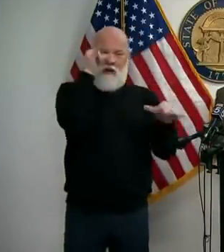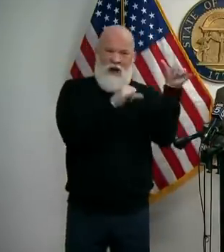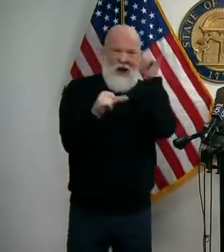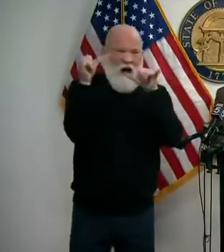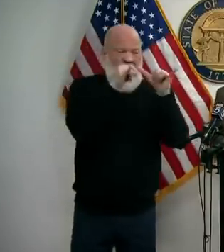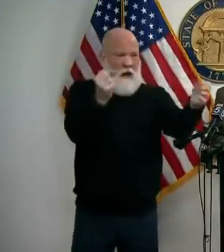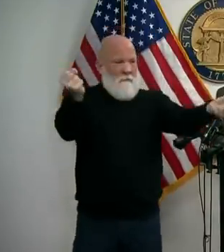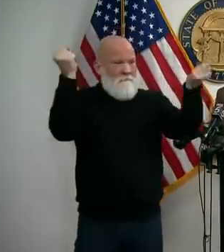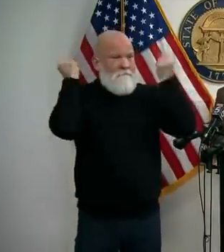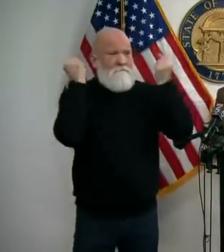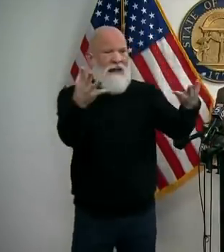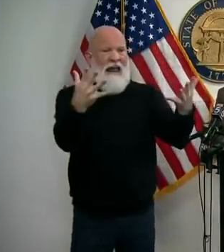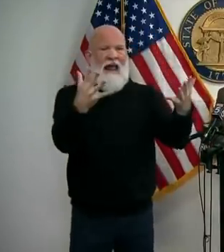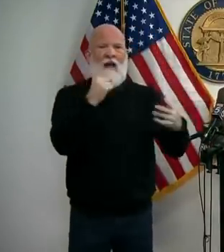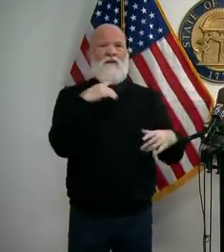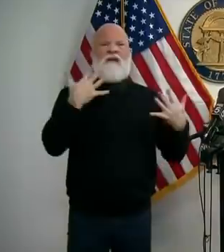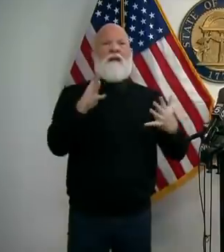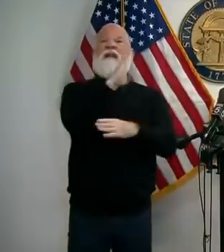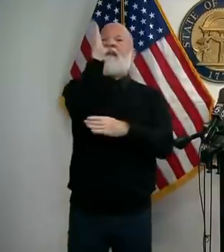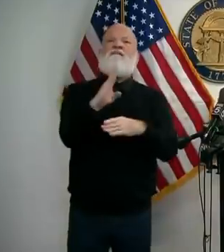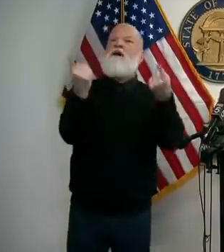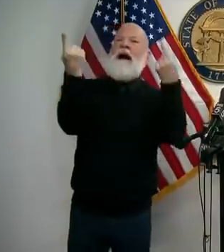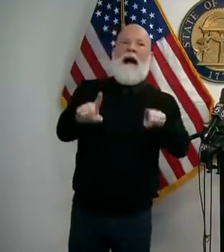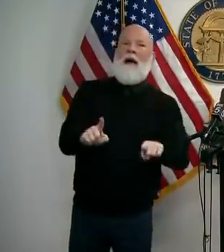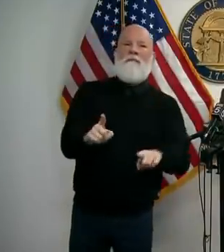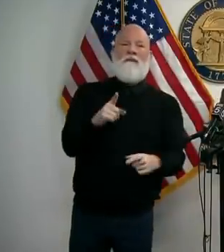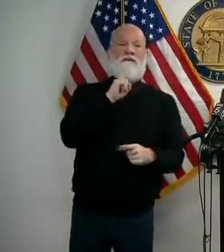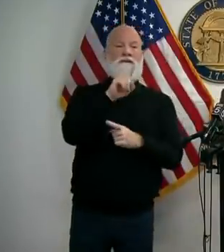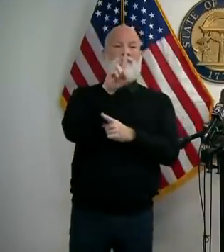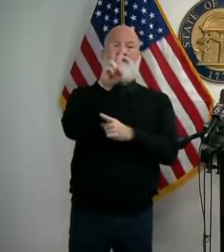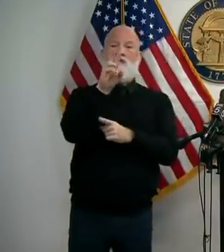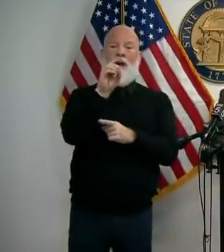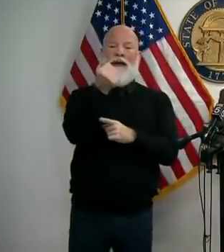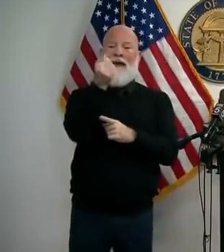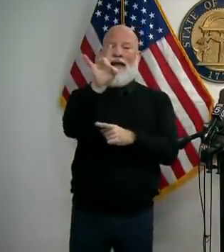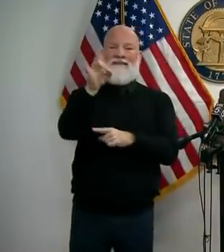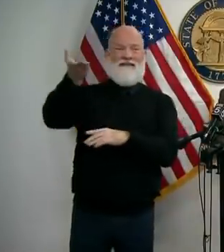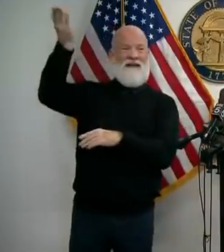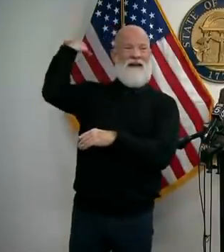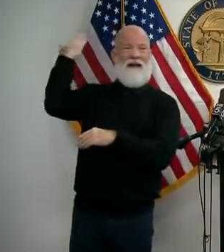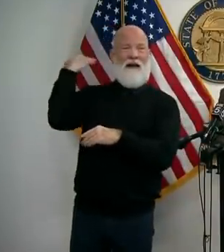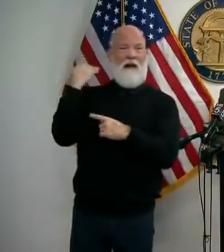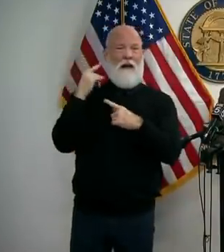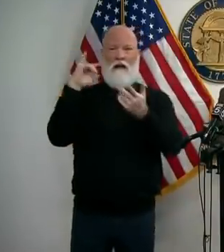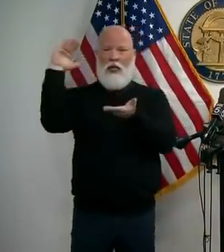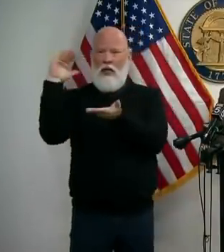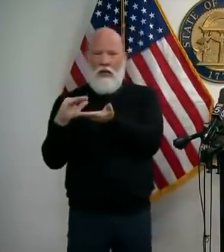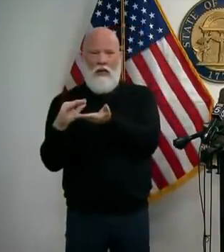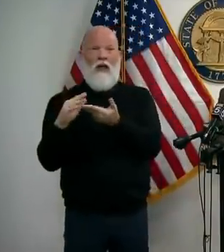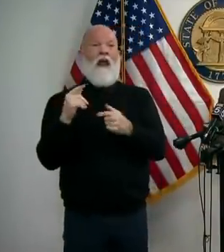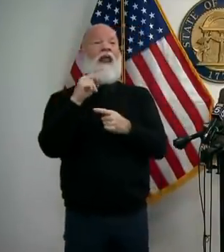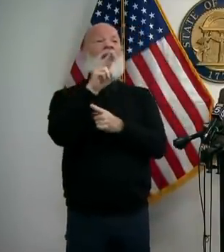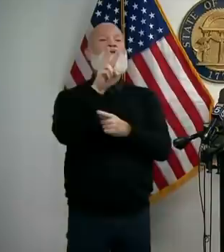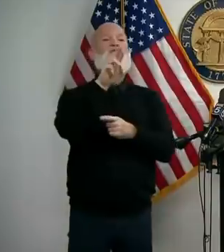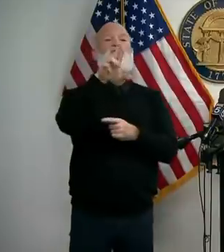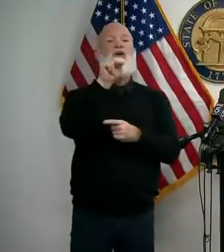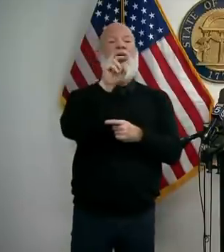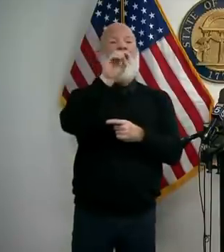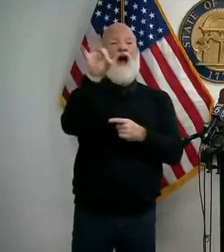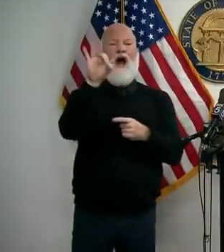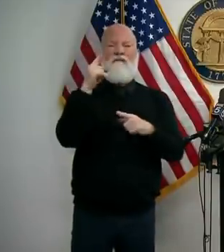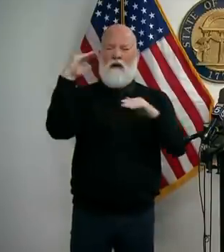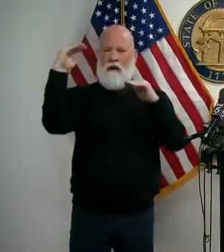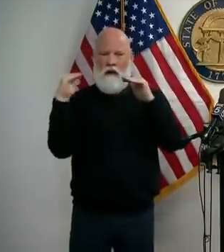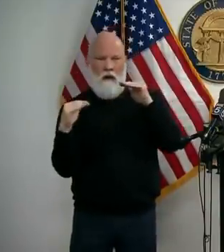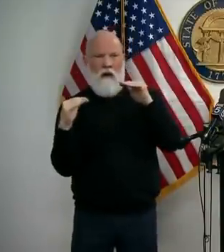2018, we had 4 million votes cast in the original. In the runoff, there was 1.485 million. The record previously for a runoff